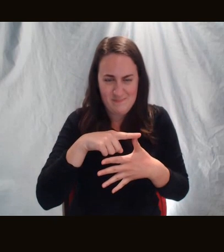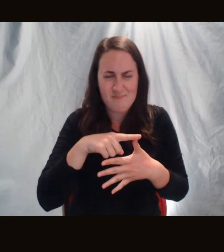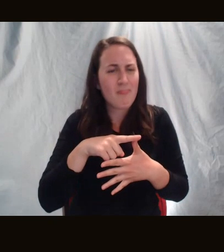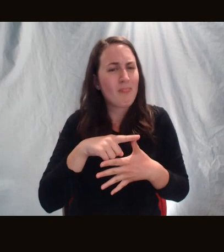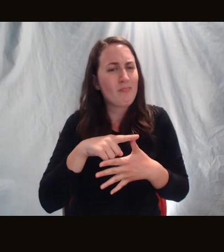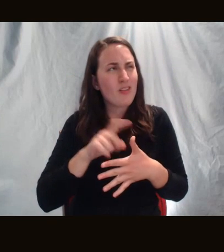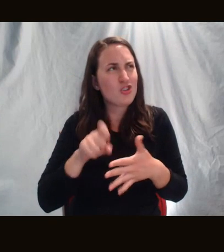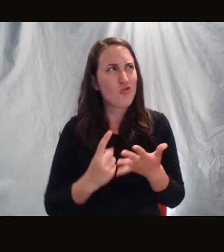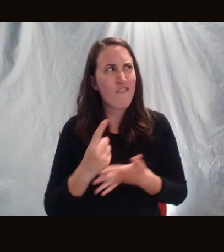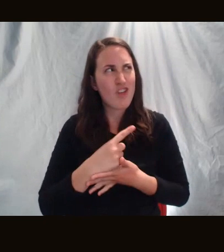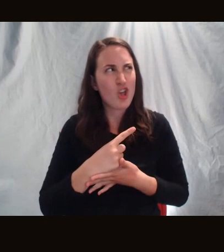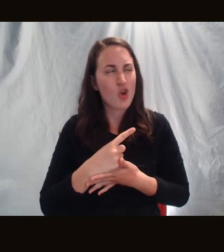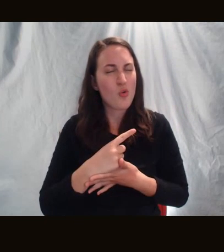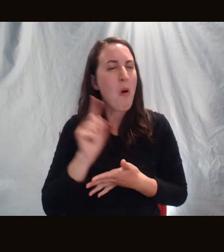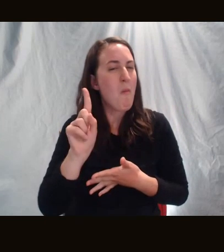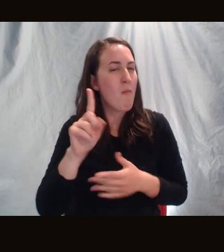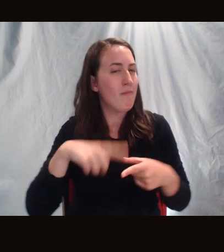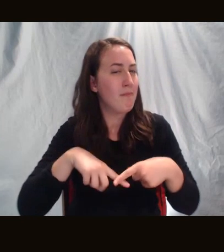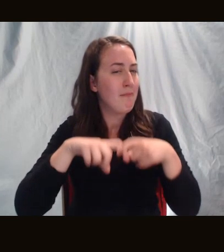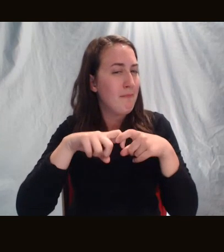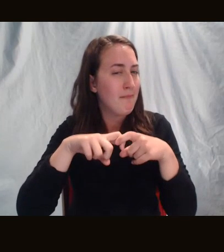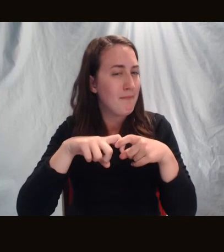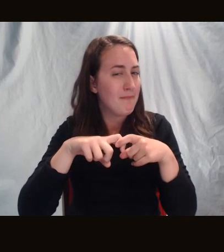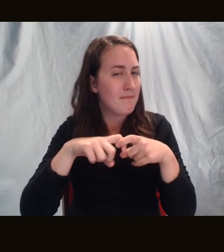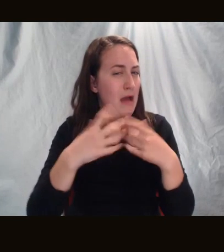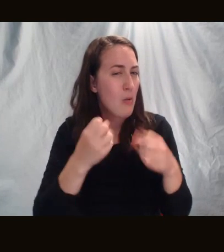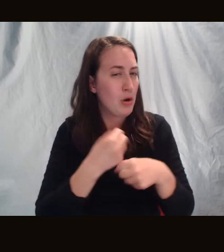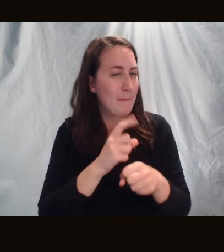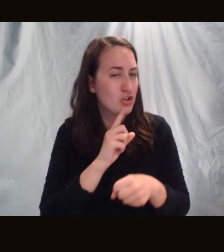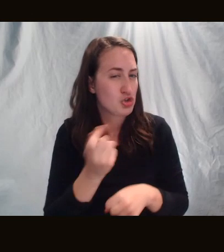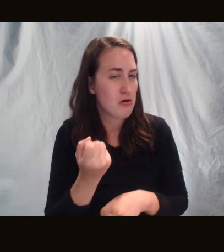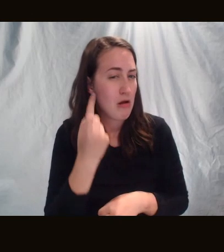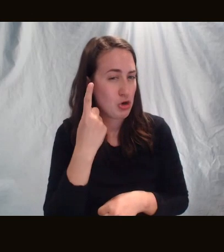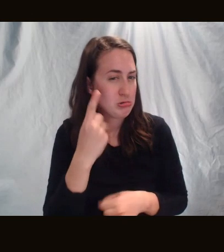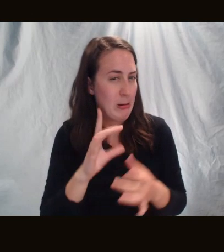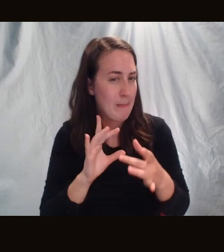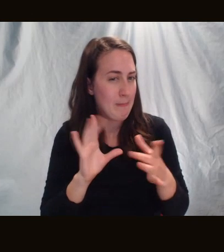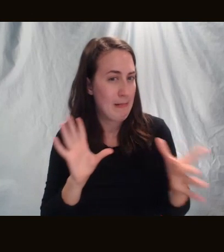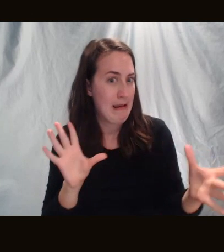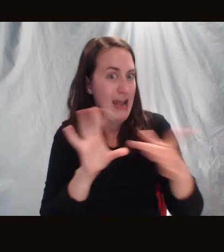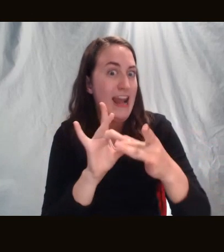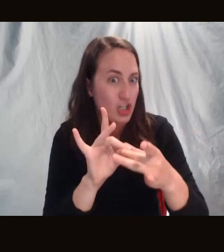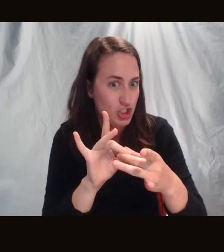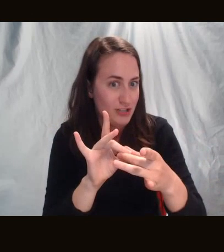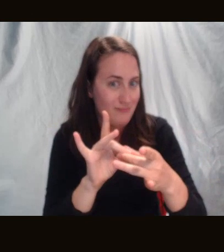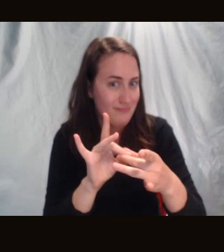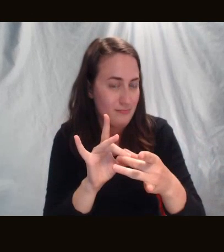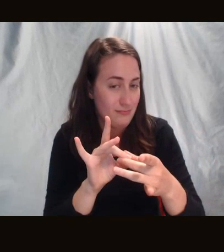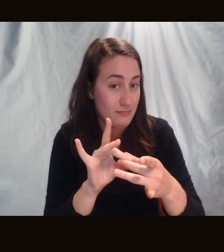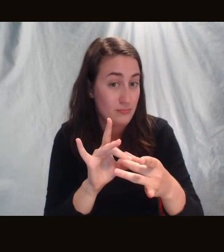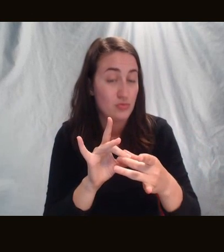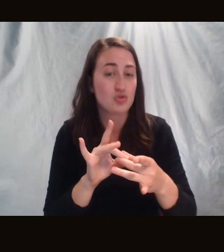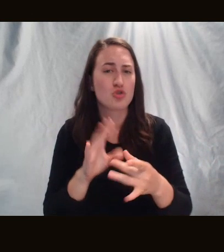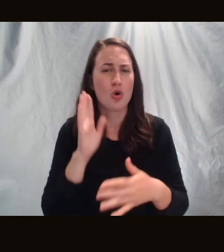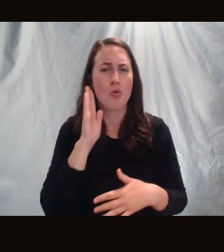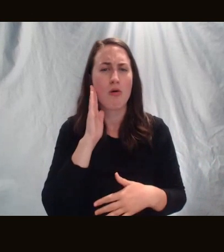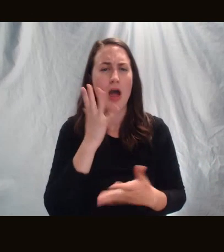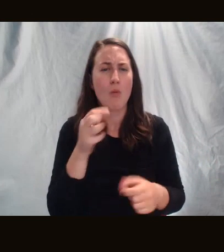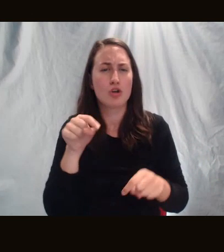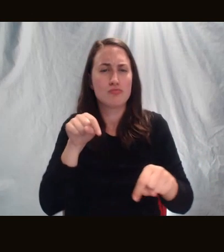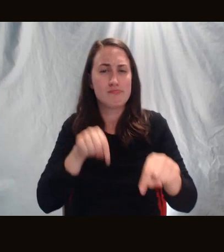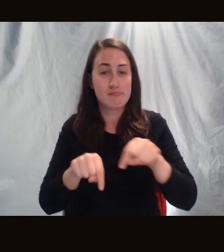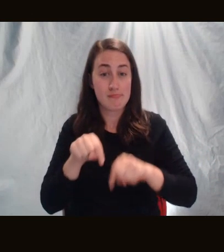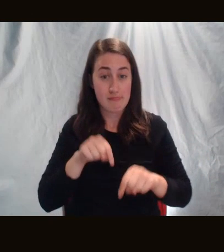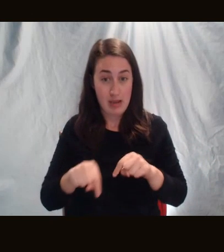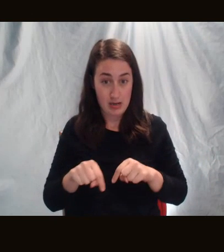Actually, before we take it to the top, I want to make sure we understand the connection of how this came about. So we're going to go back to